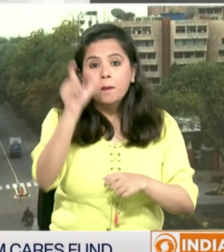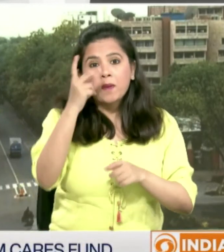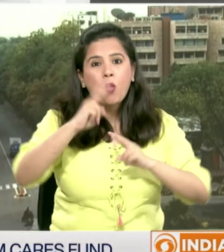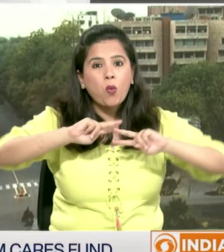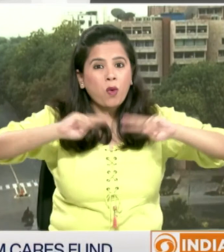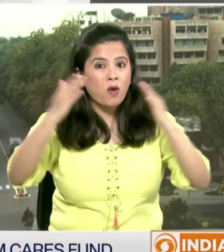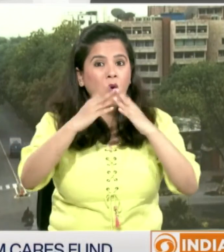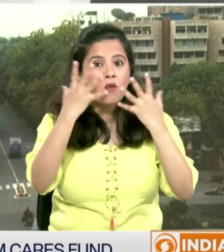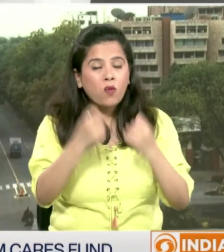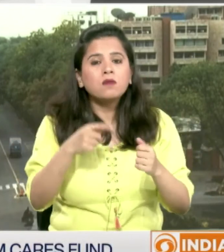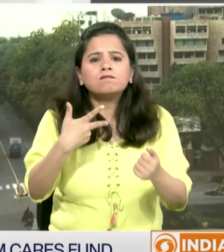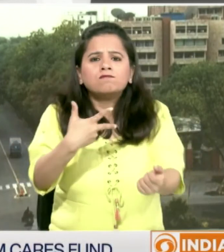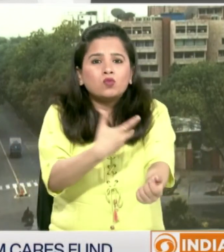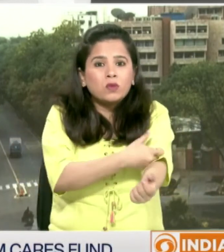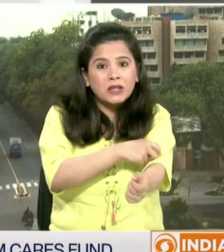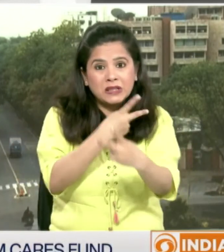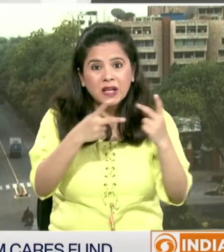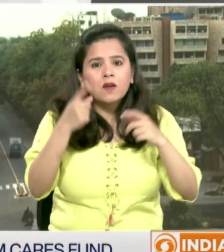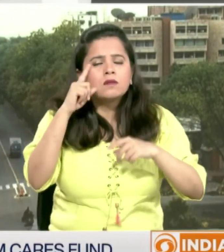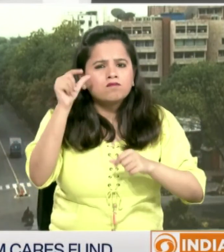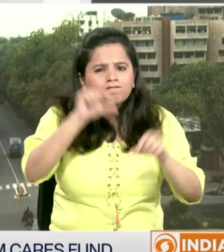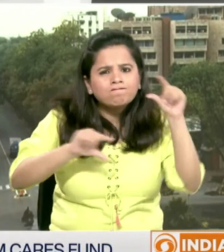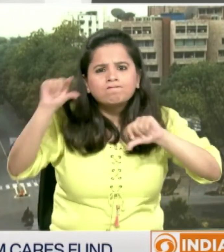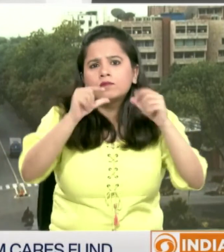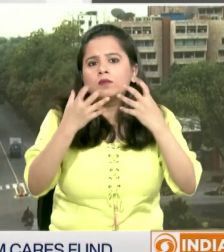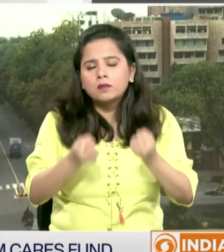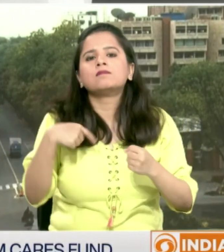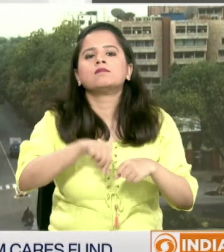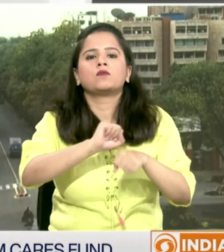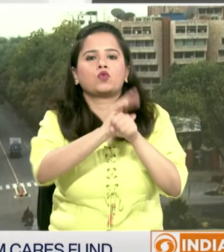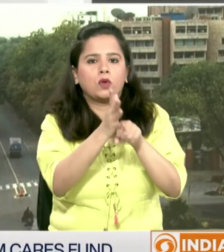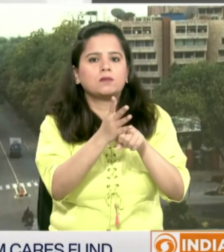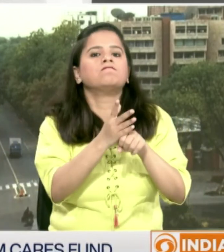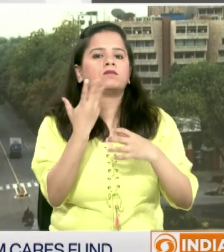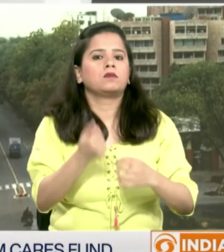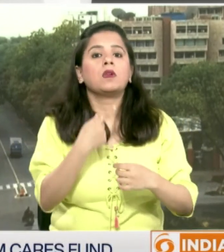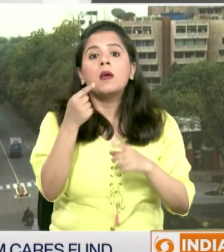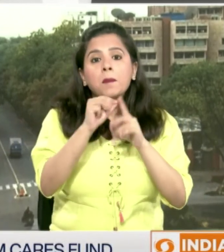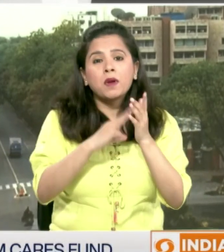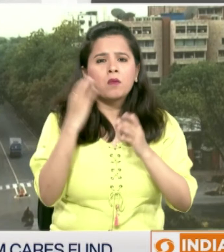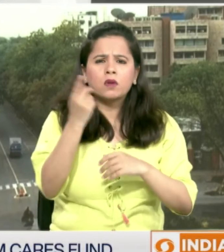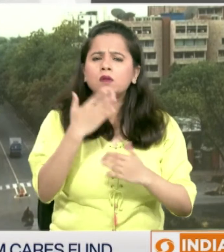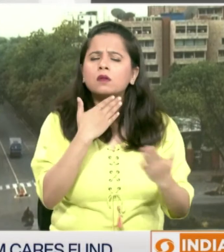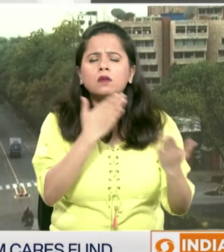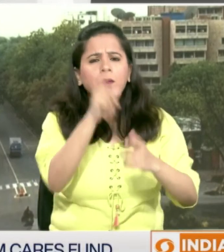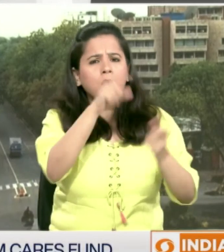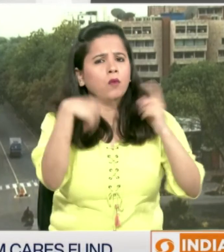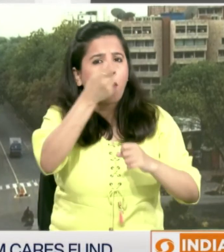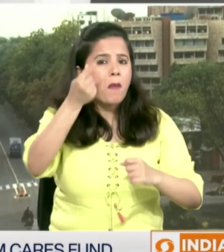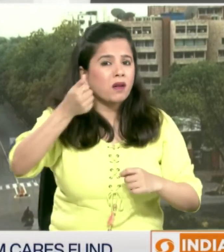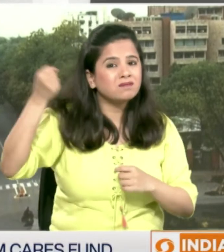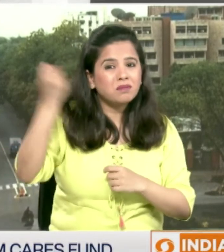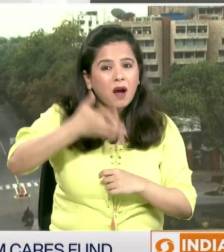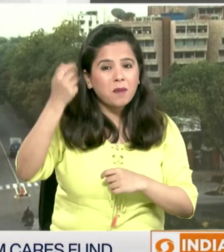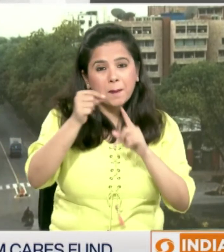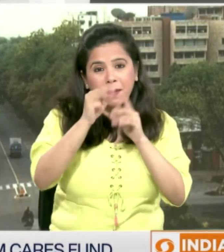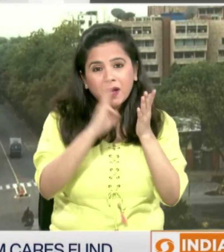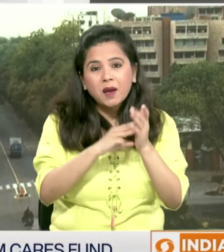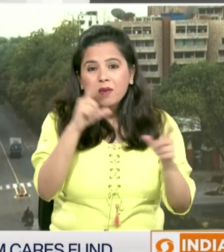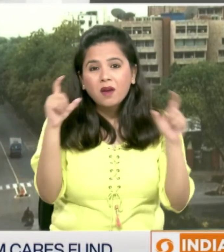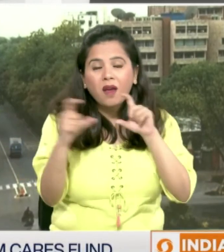vaccine development to fight the COVID-19 pandemic. Prime Minister Modi thanks the generous donors to Prime Minister CARES